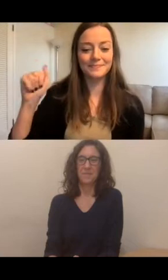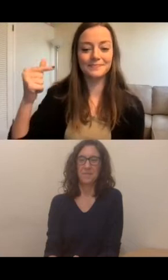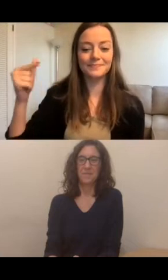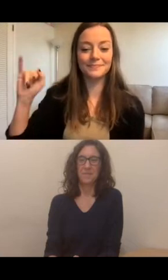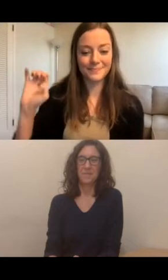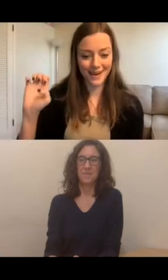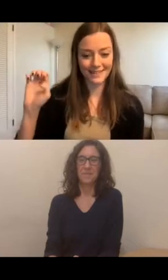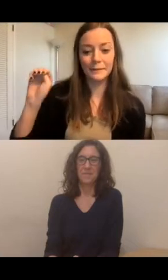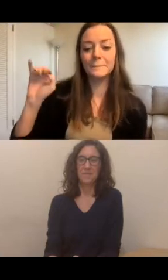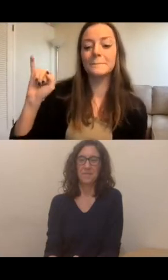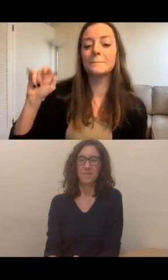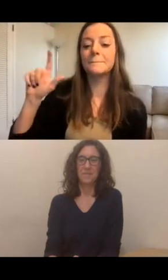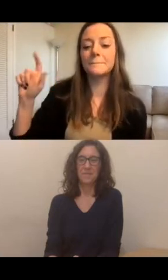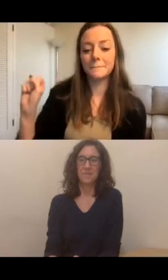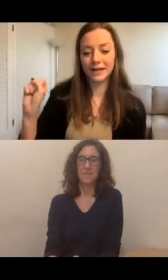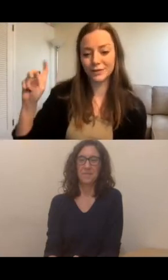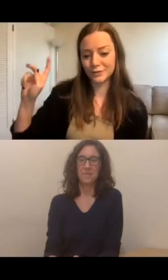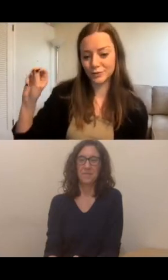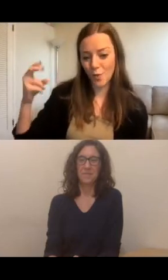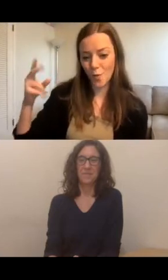Hello, I'm Maggie Mills Kohler,